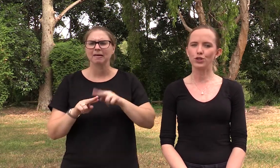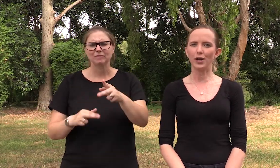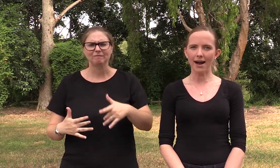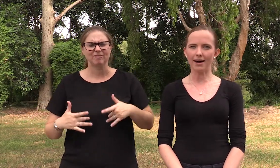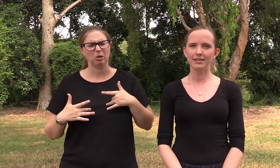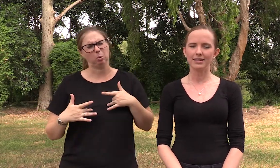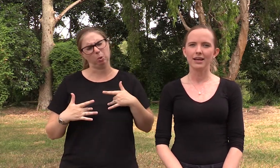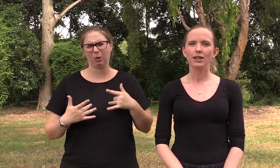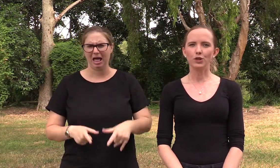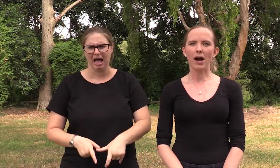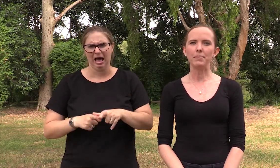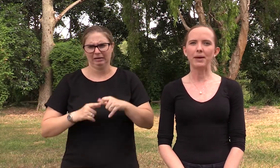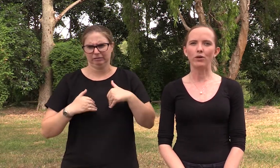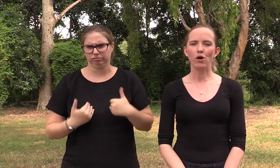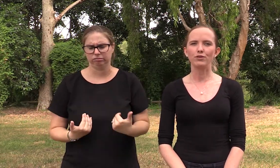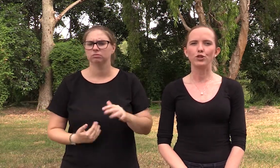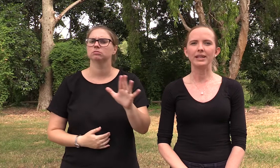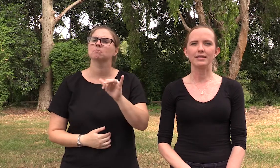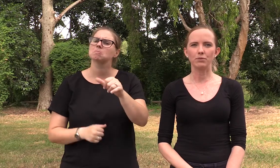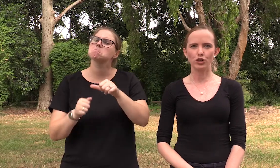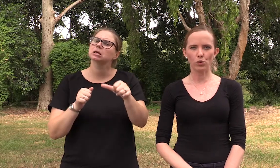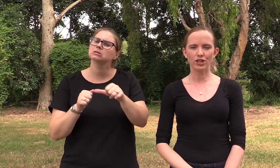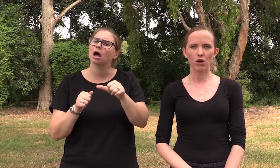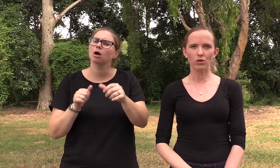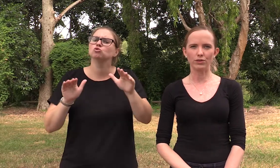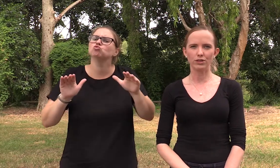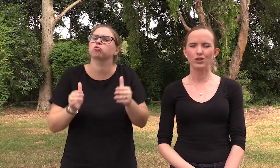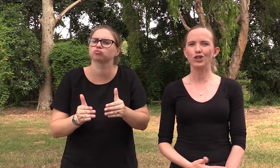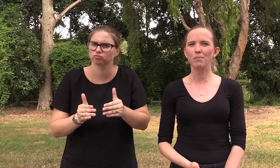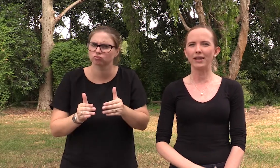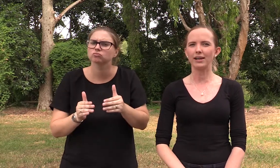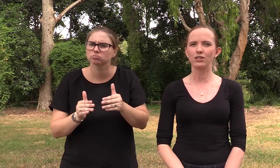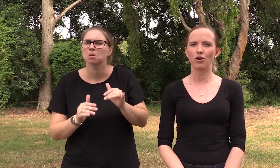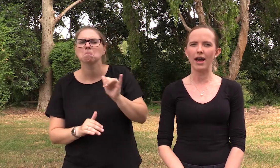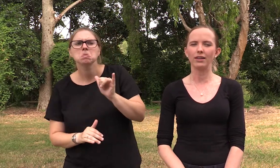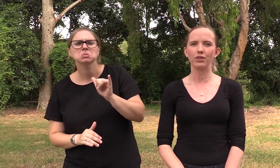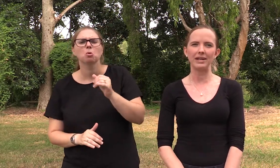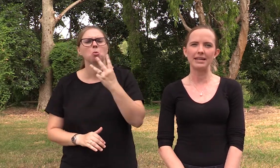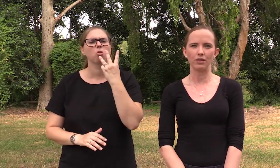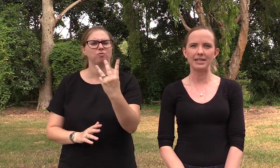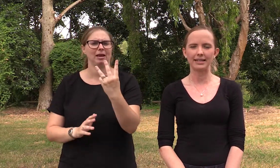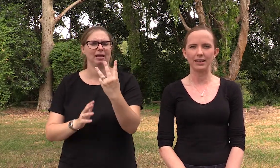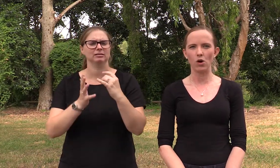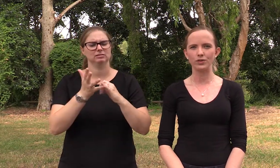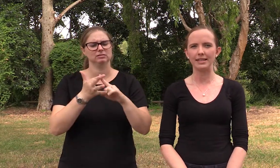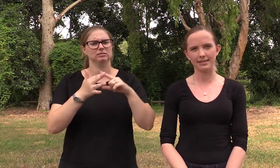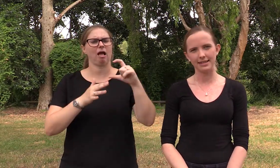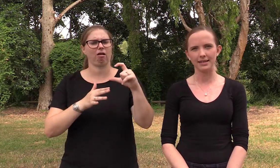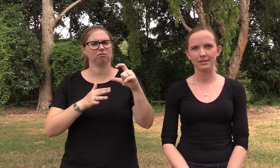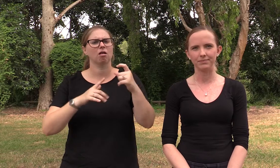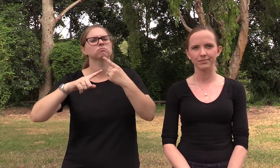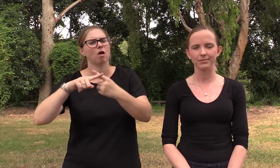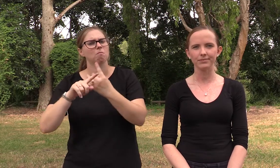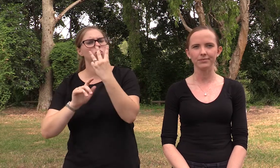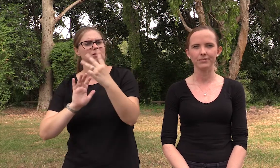that was too hard, you might be better off doing some shorter holds. So you might like to try 3 3-second holds